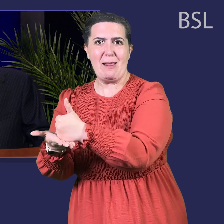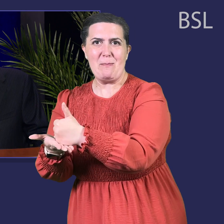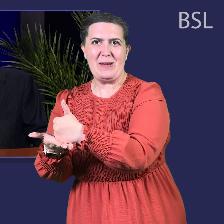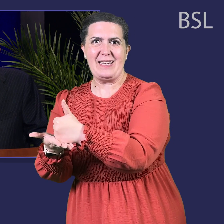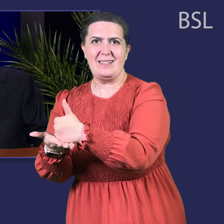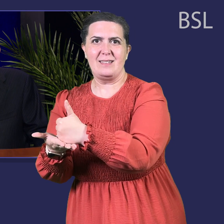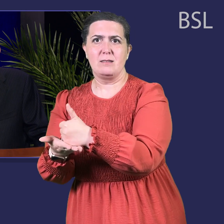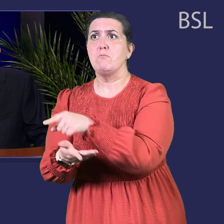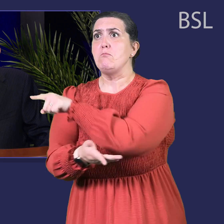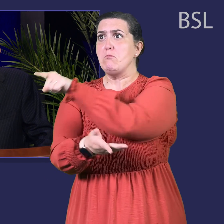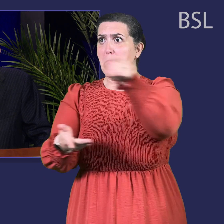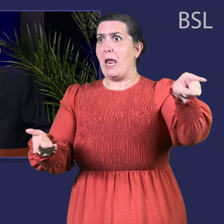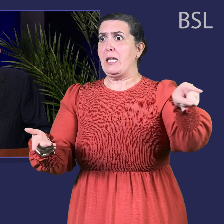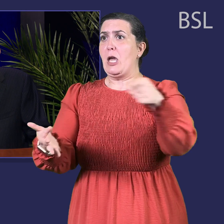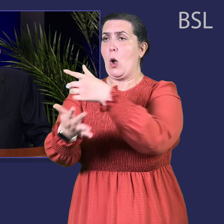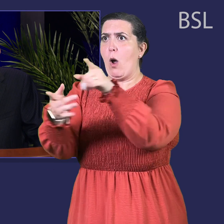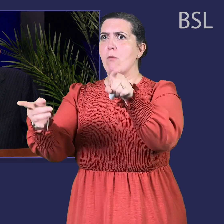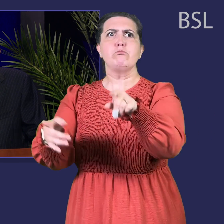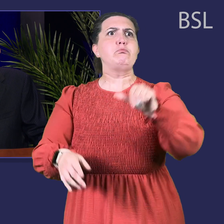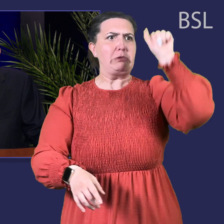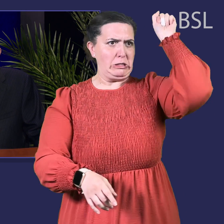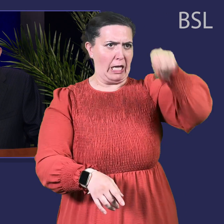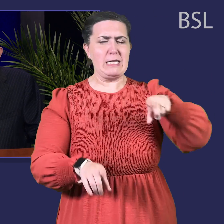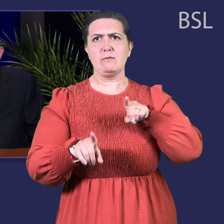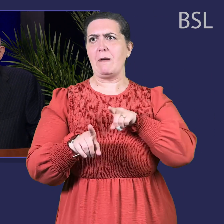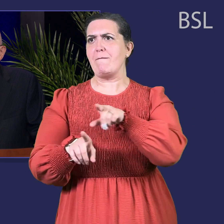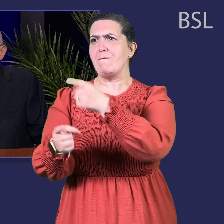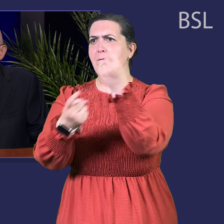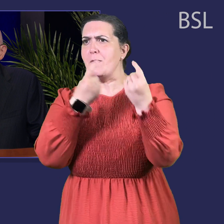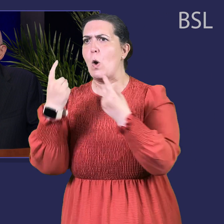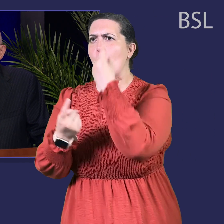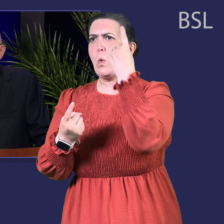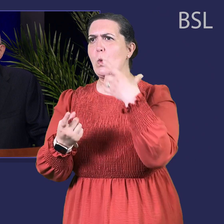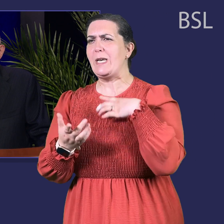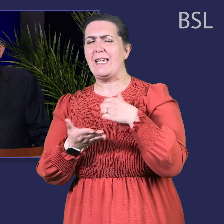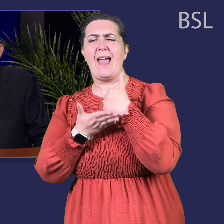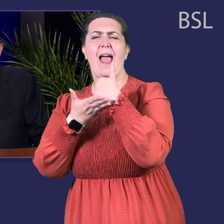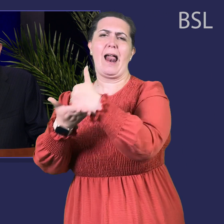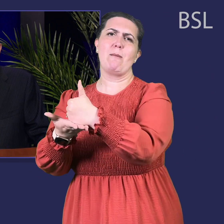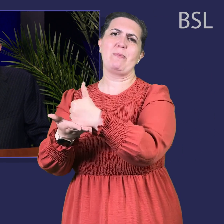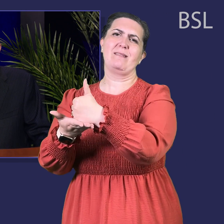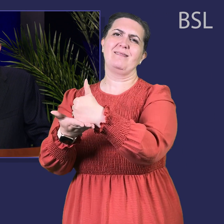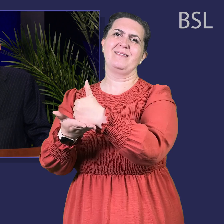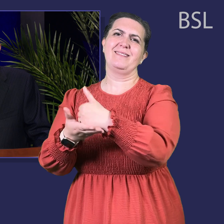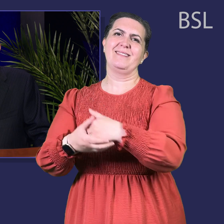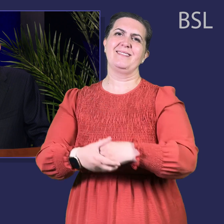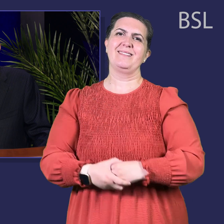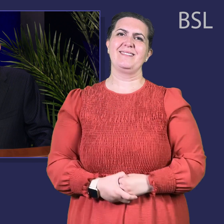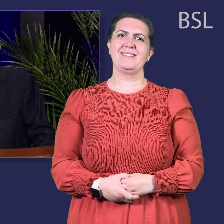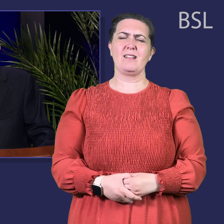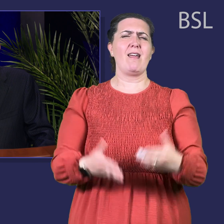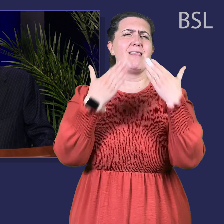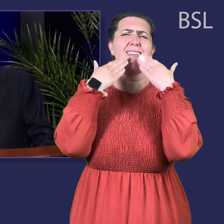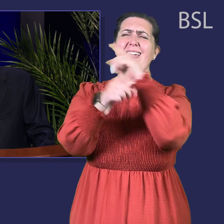in need. Many responded to this invitation in inspiring